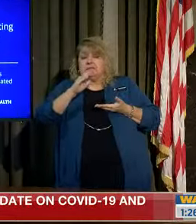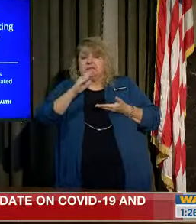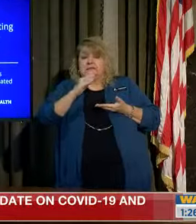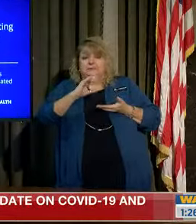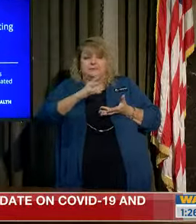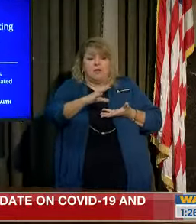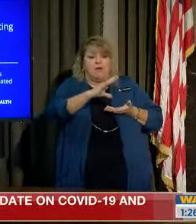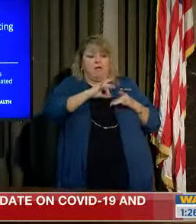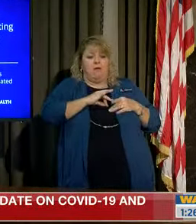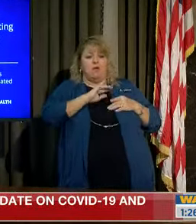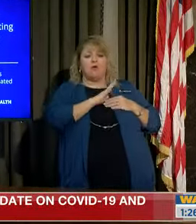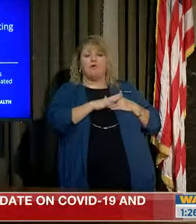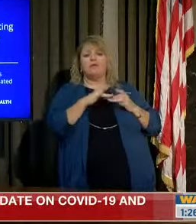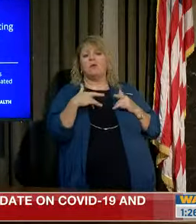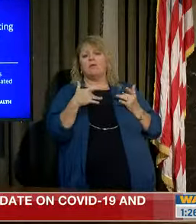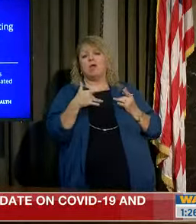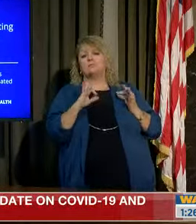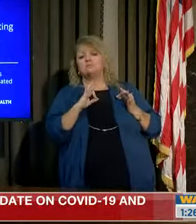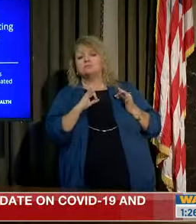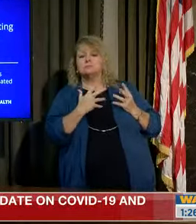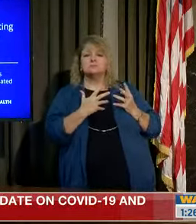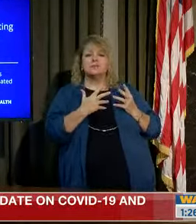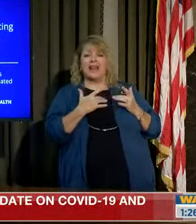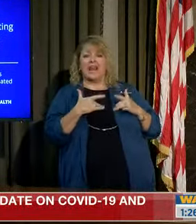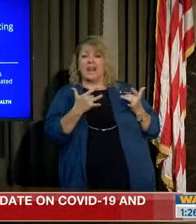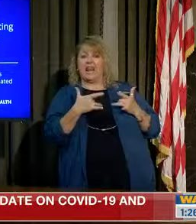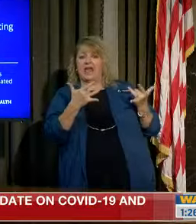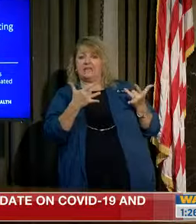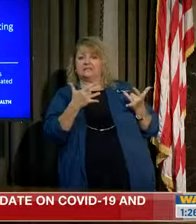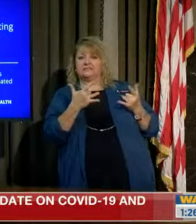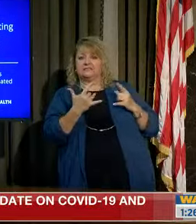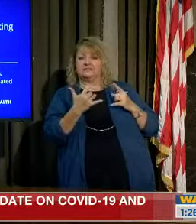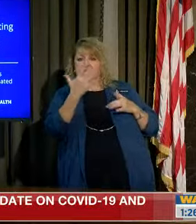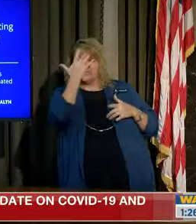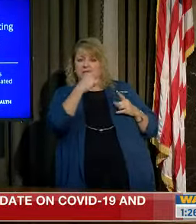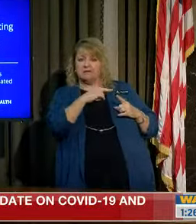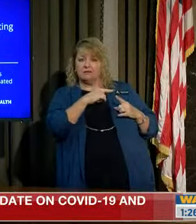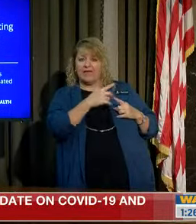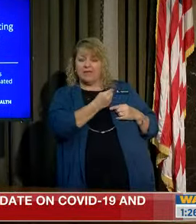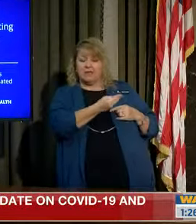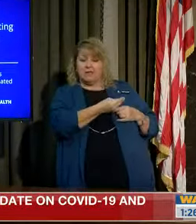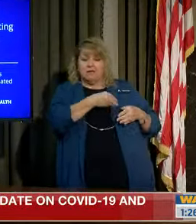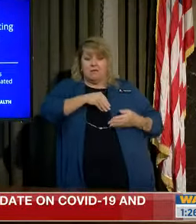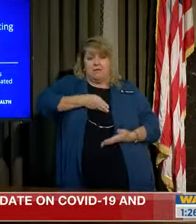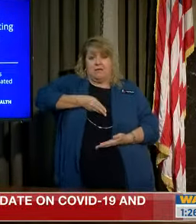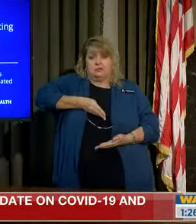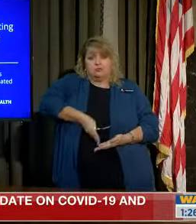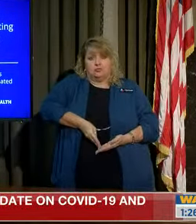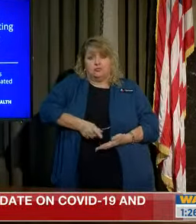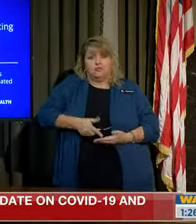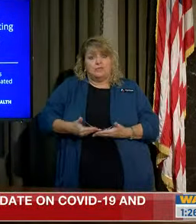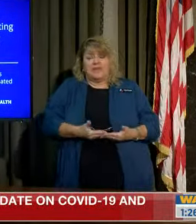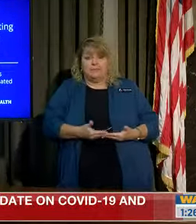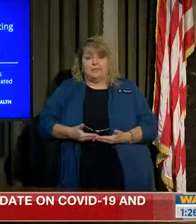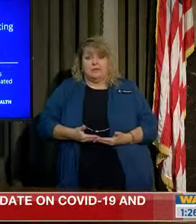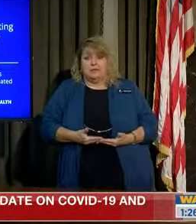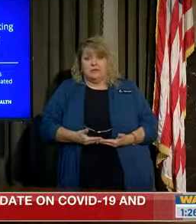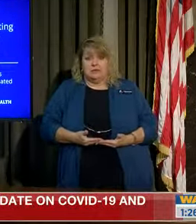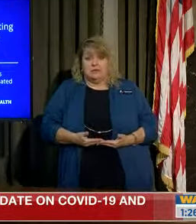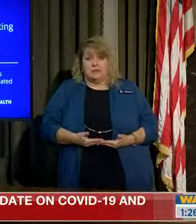severe COVID-19 health outcomes during that pregnancy, and it confers benefits both to the unborn